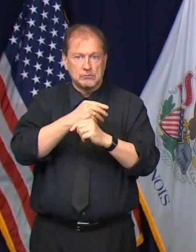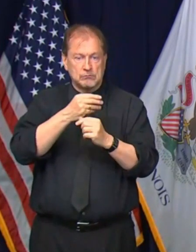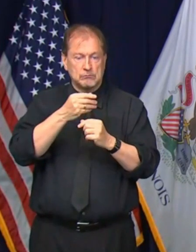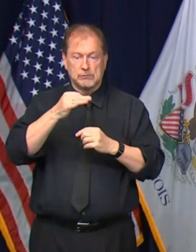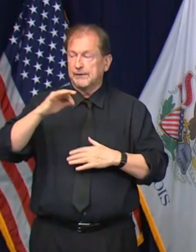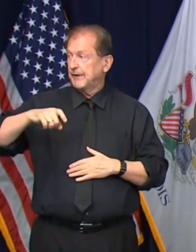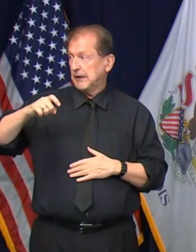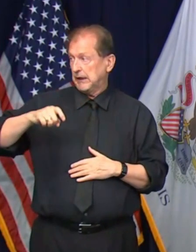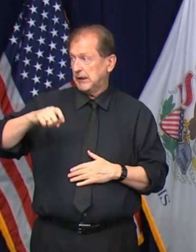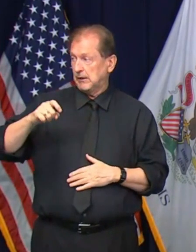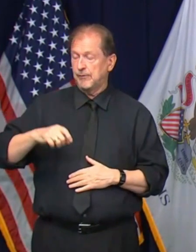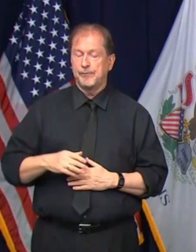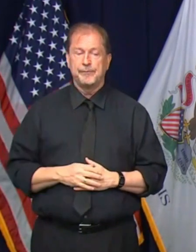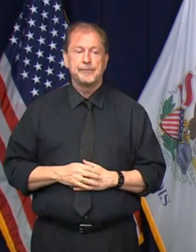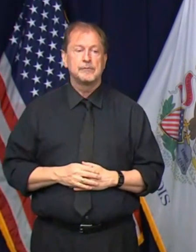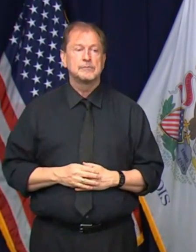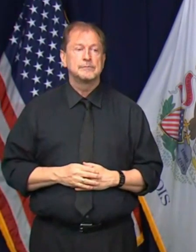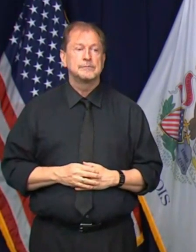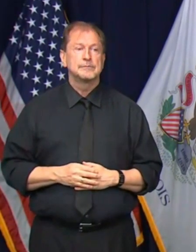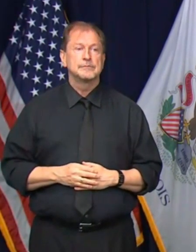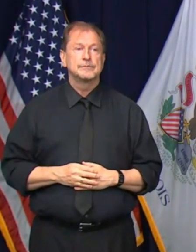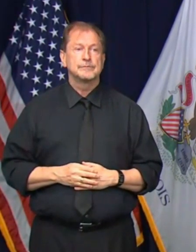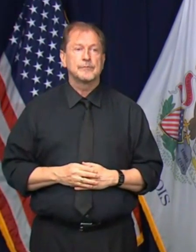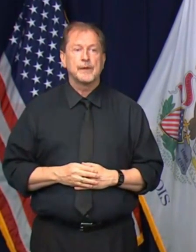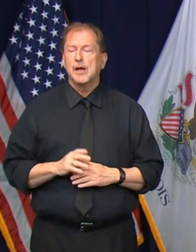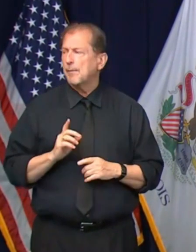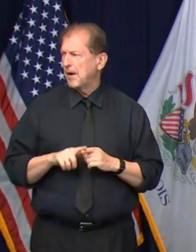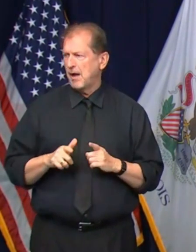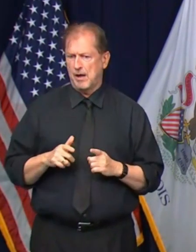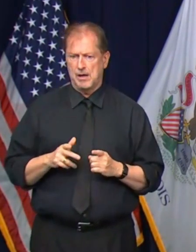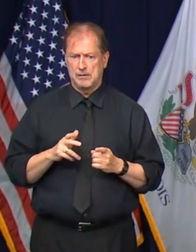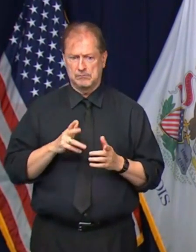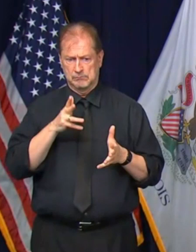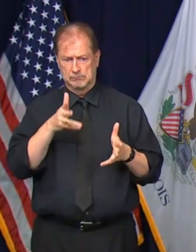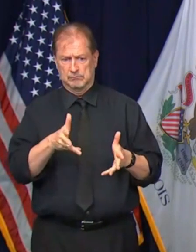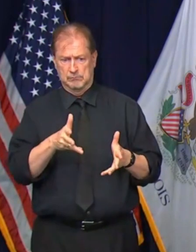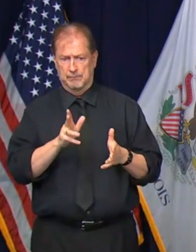we decide to. But either way, we're not going to let those services fail.